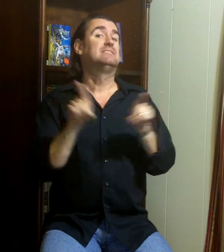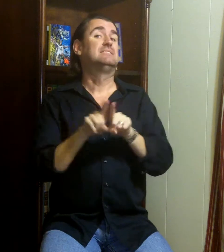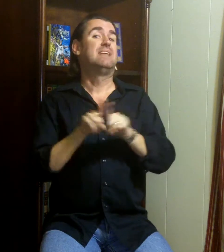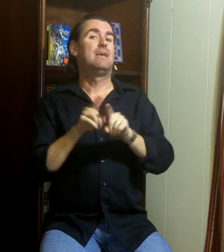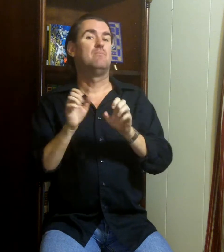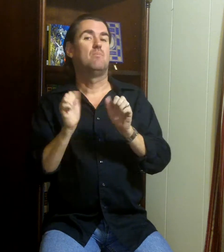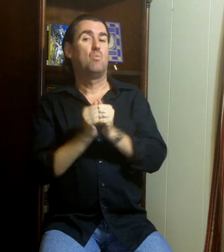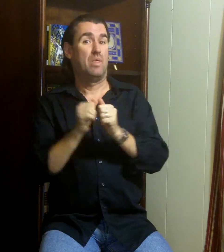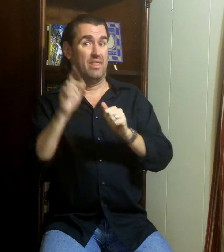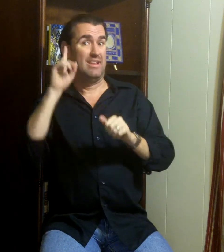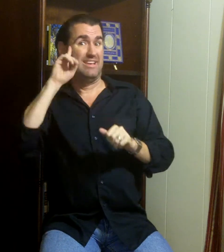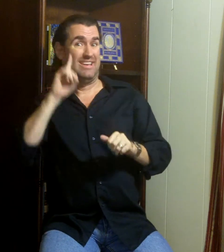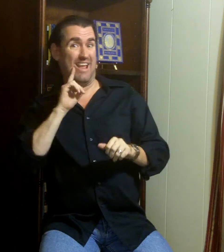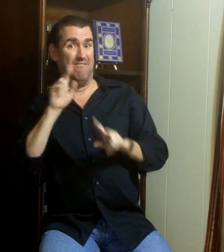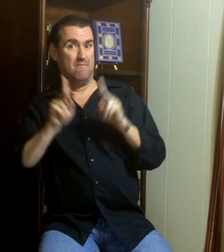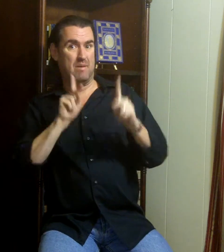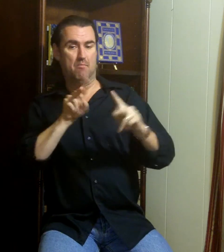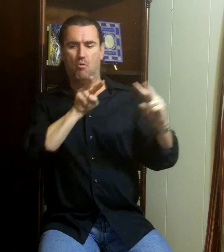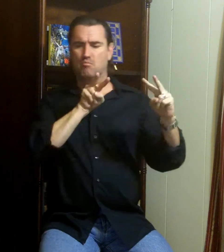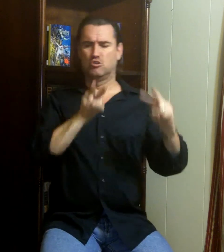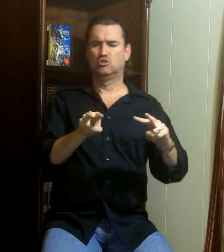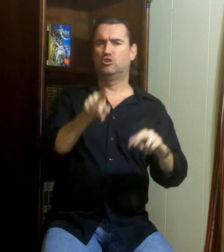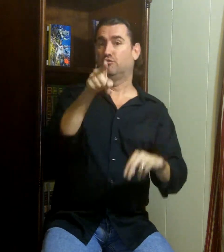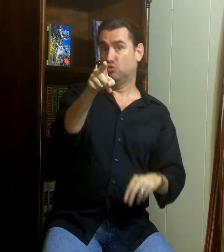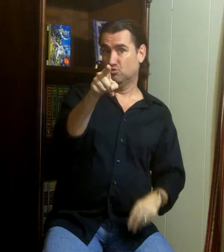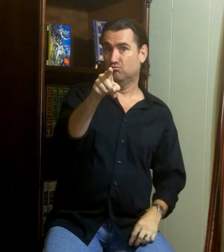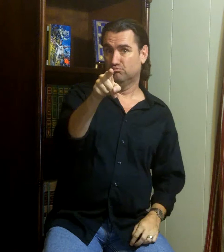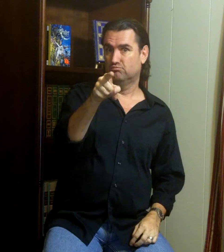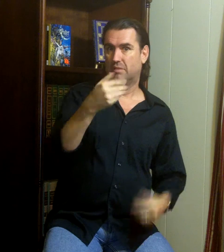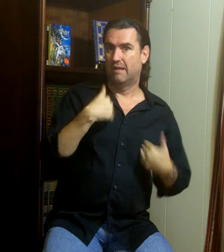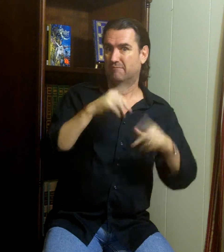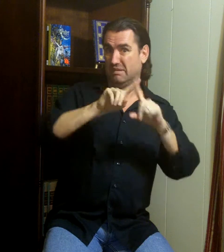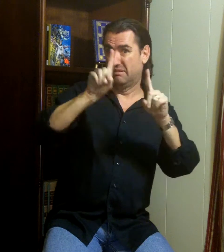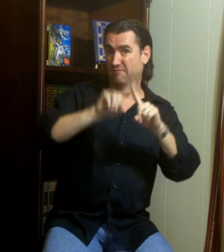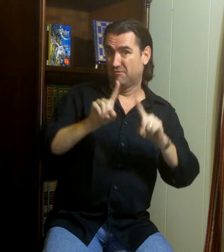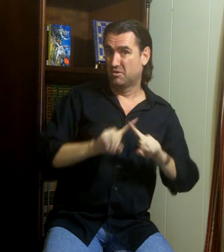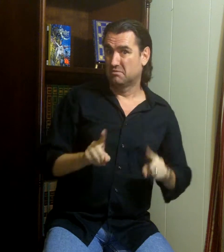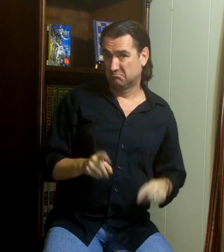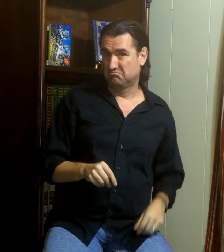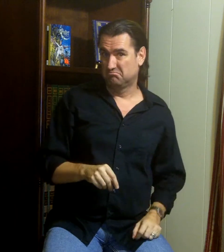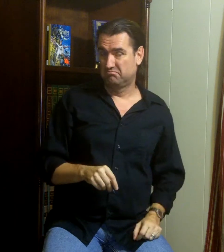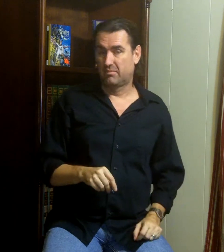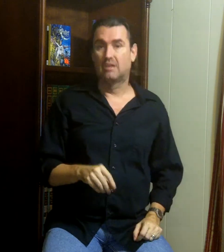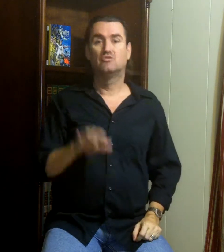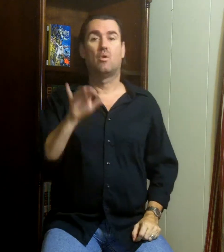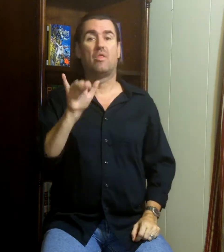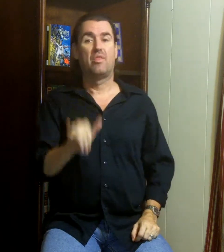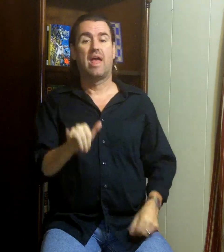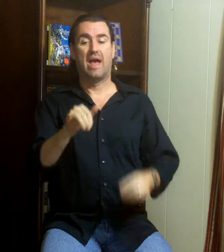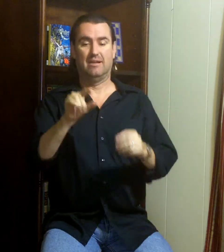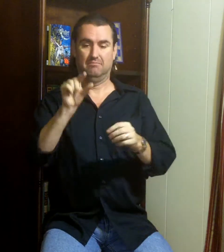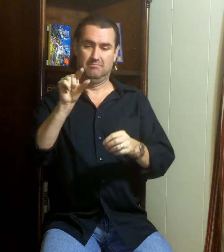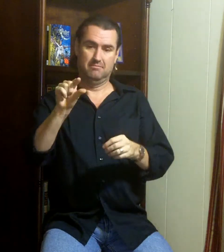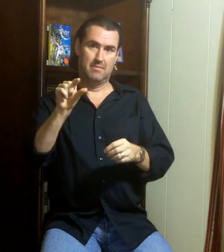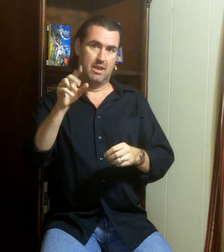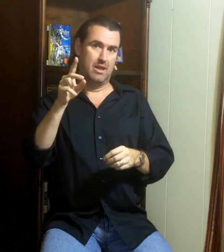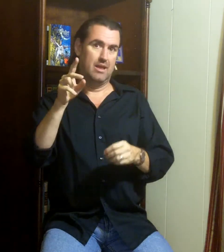then you can also use the feedback as a tool to help you improve your signing. Because keep in mind,